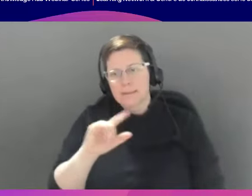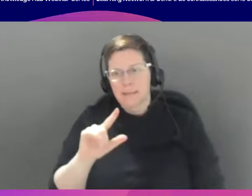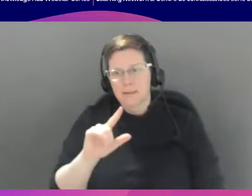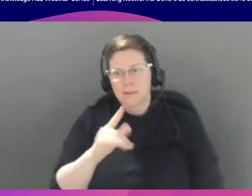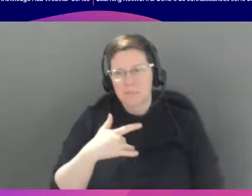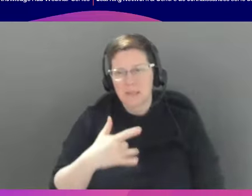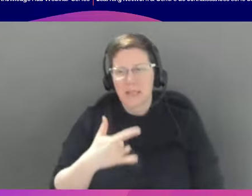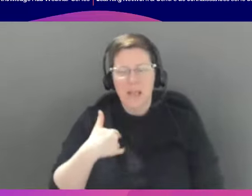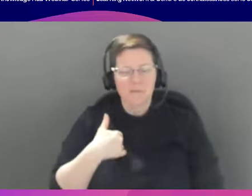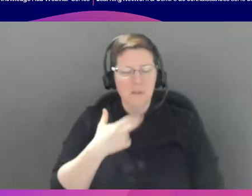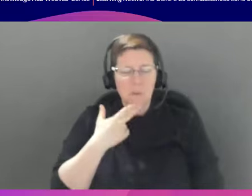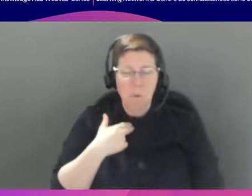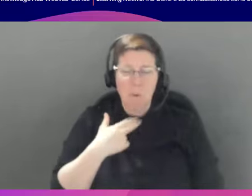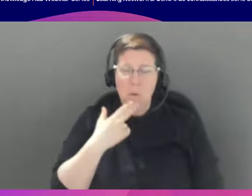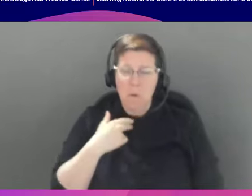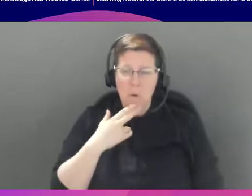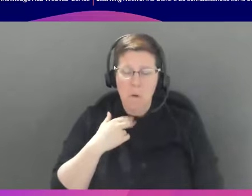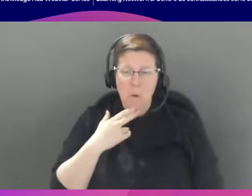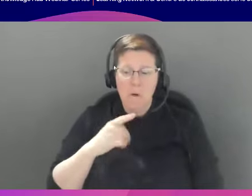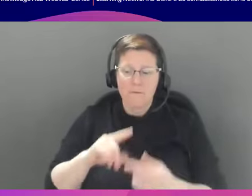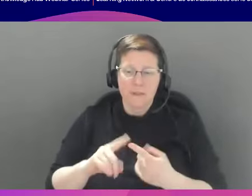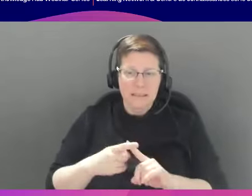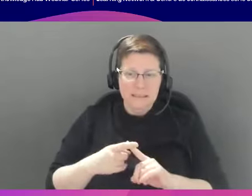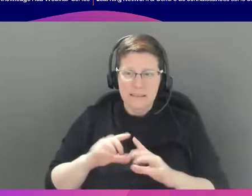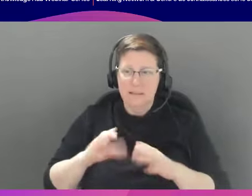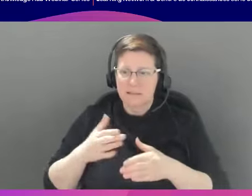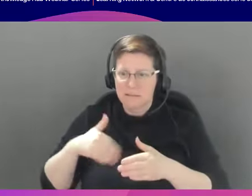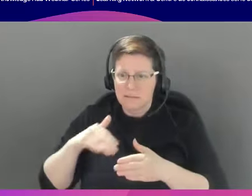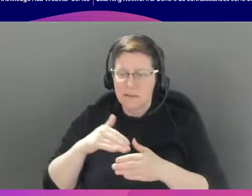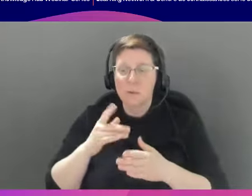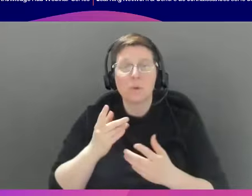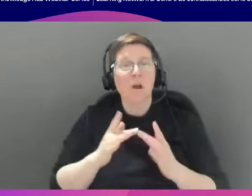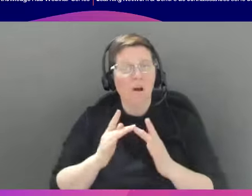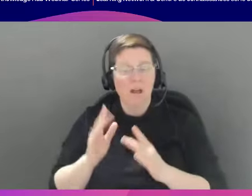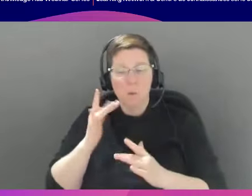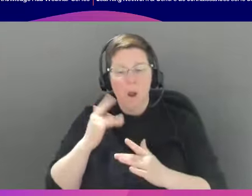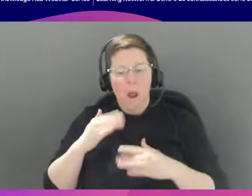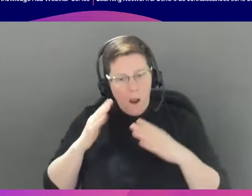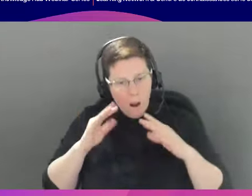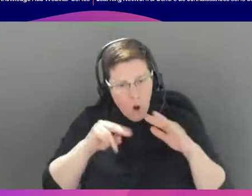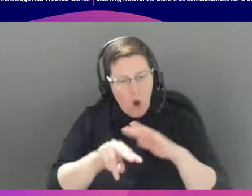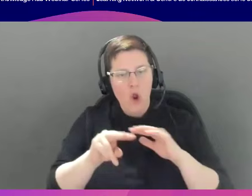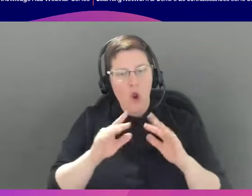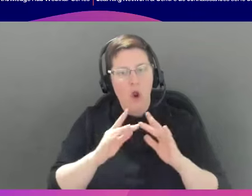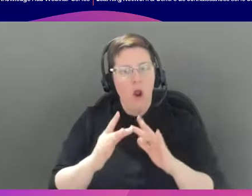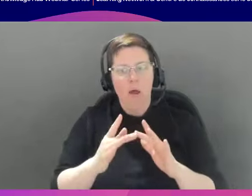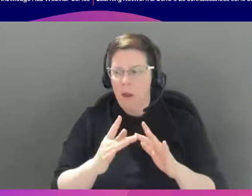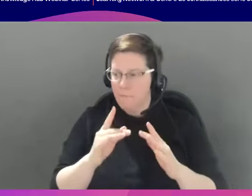limited social circle offline, and so they turn to the incel community online to fill that social